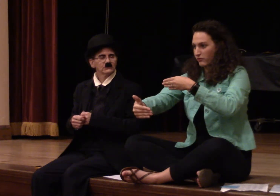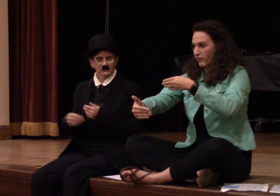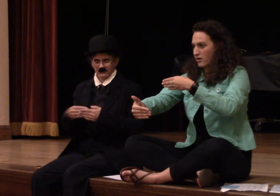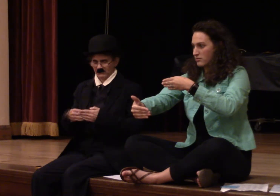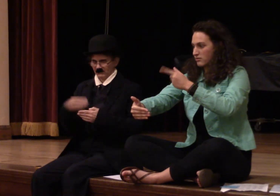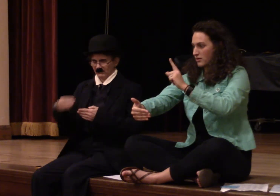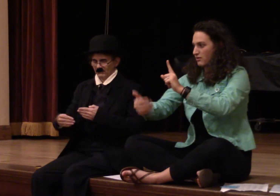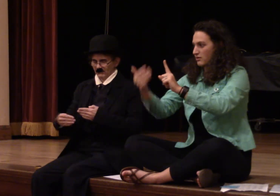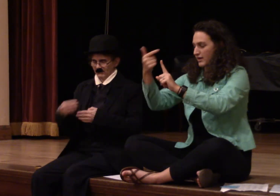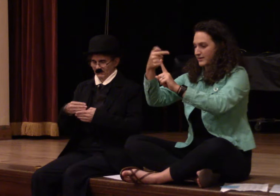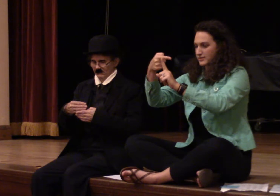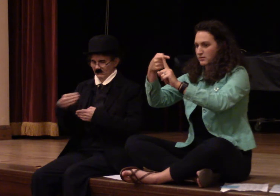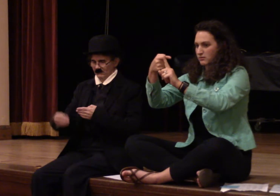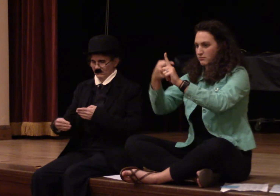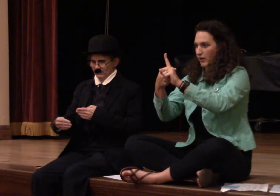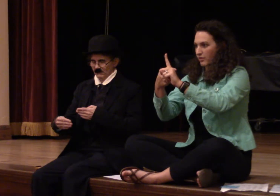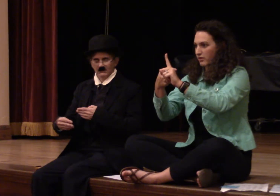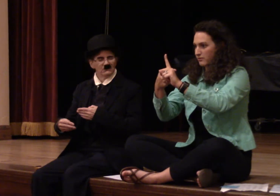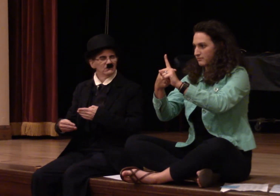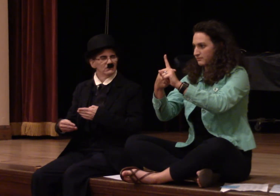front. Next month.